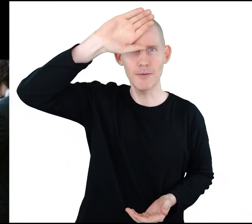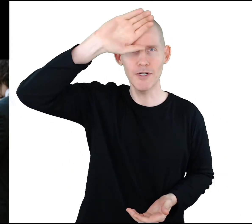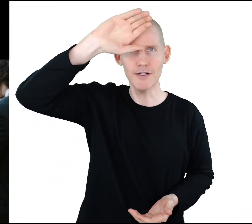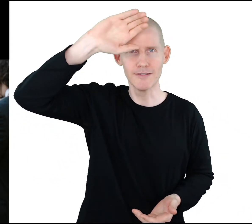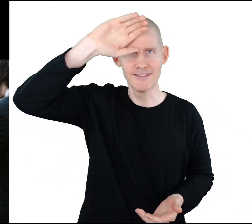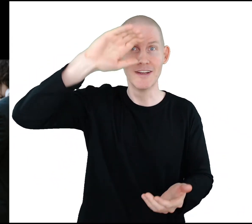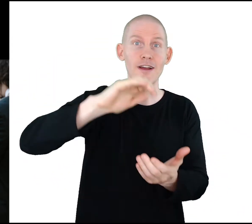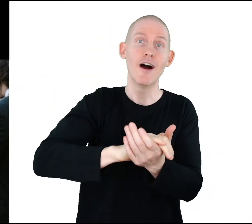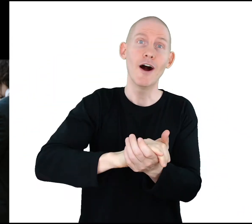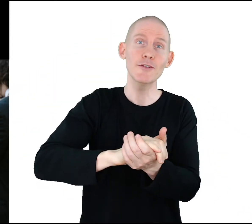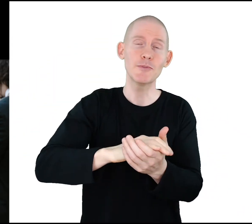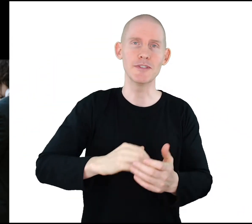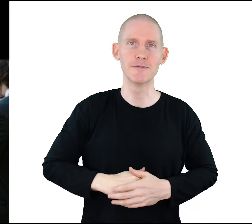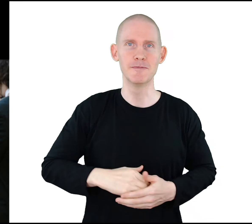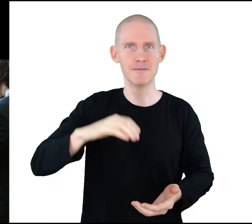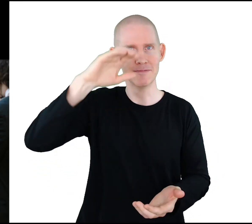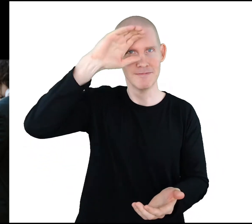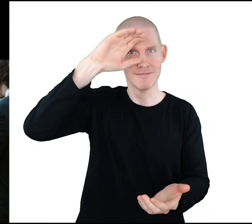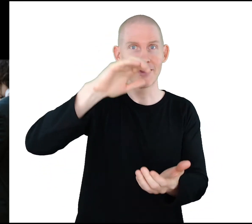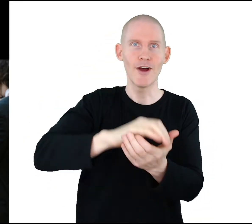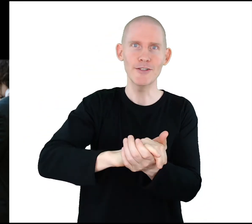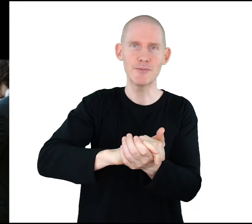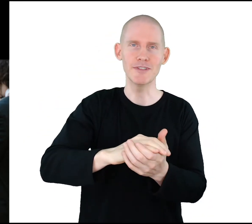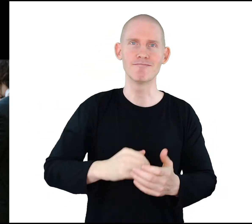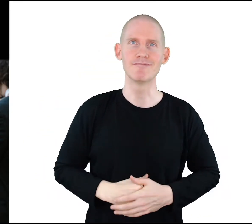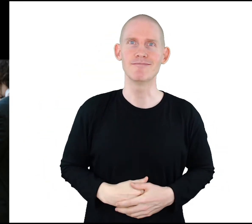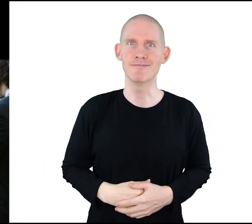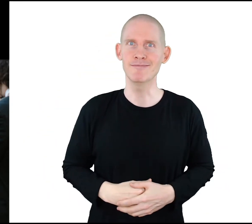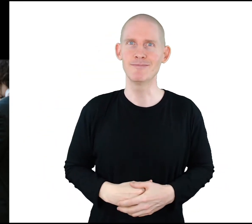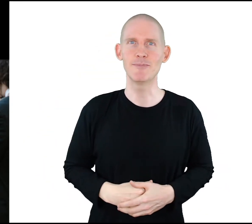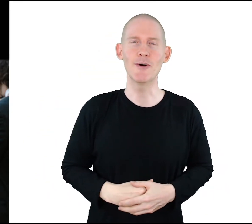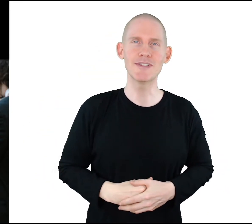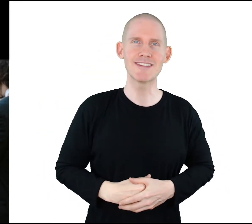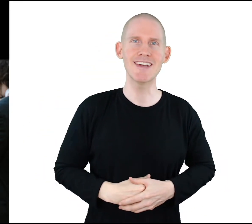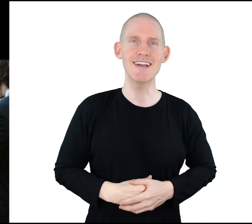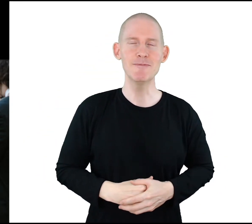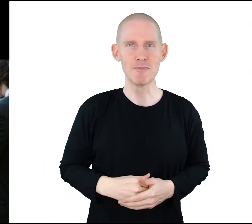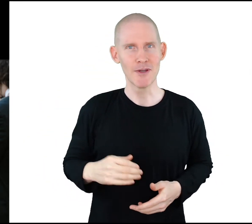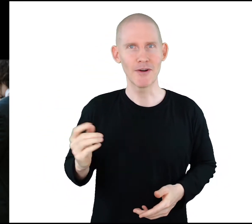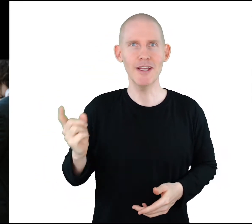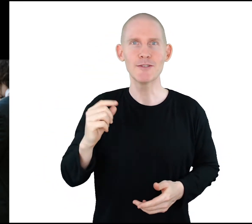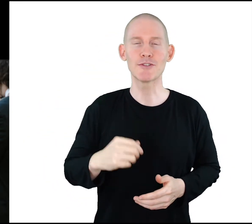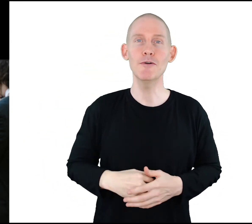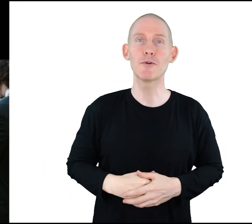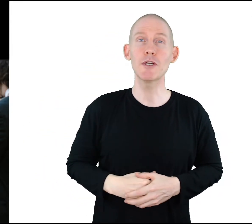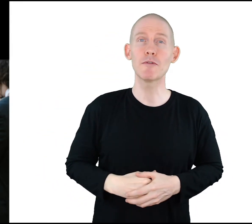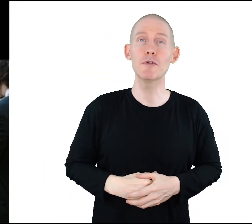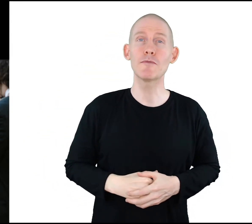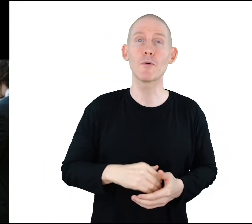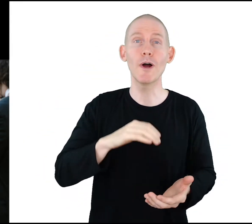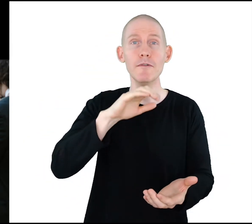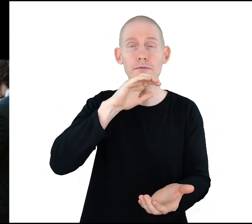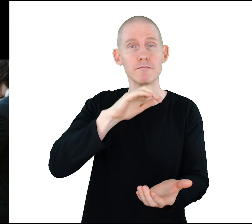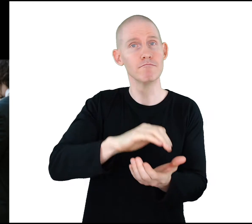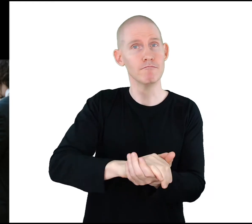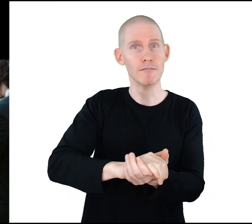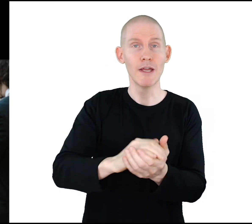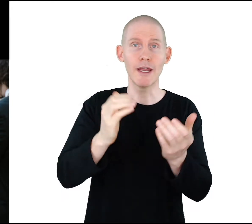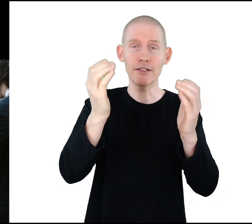here. Husband. Husband. Bonus sign. Okay, so quick review for wife. Hand shapes